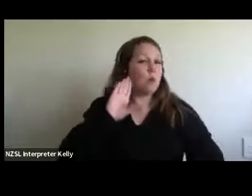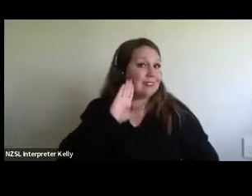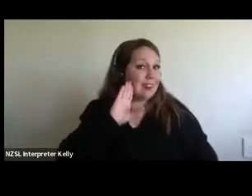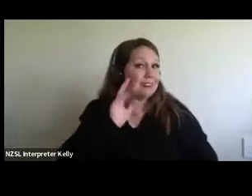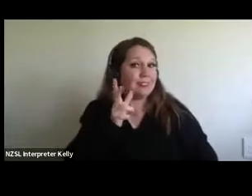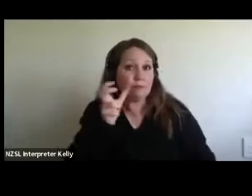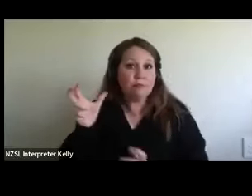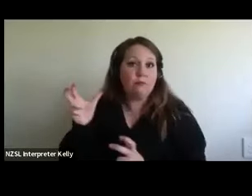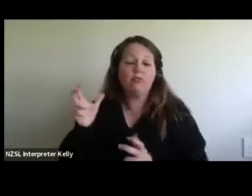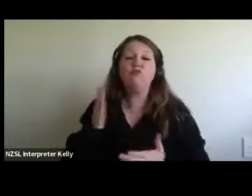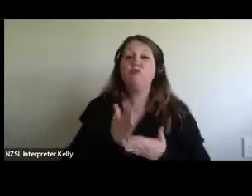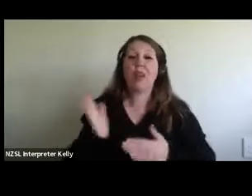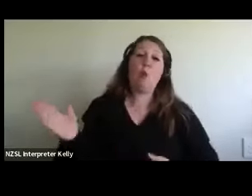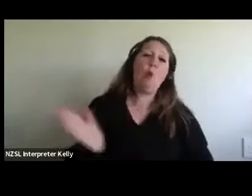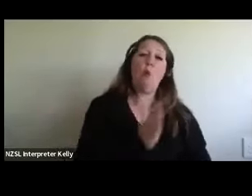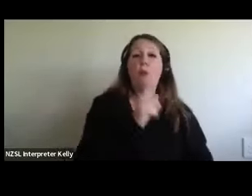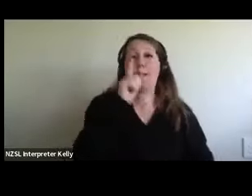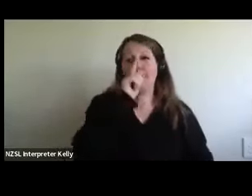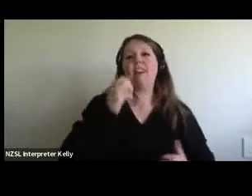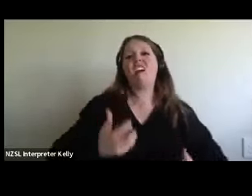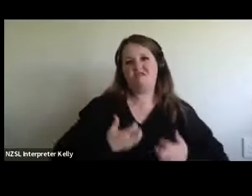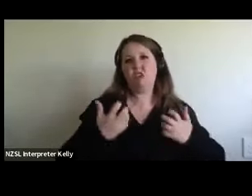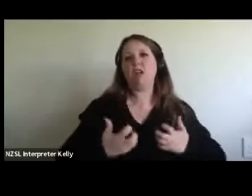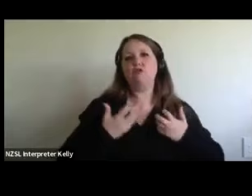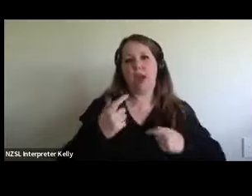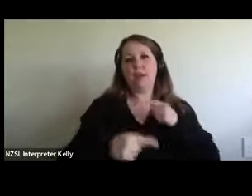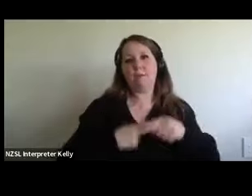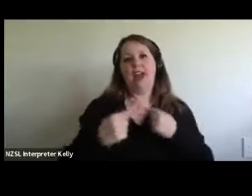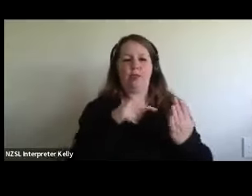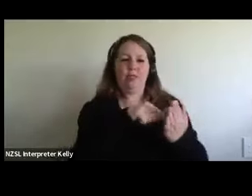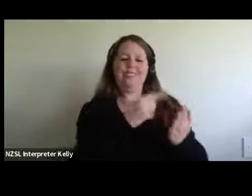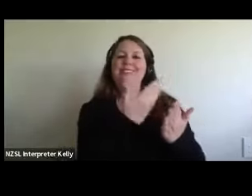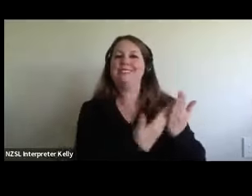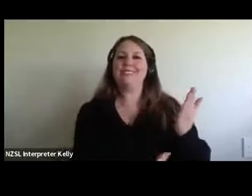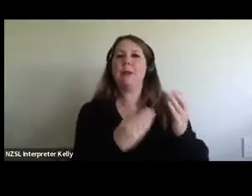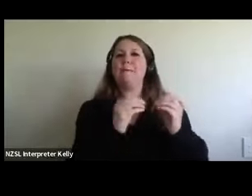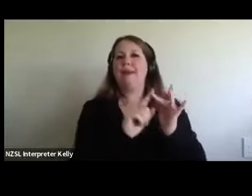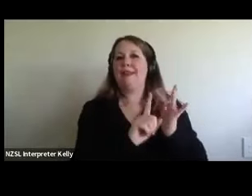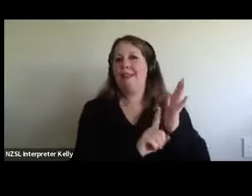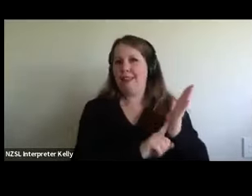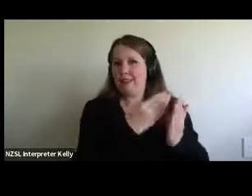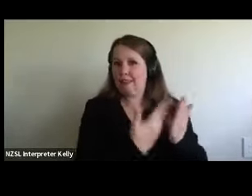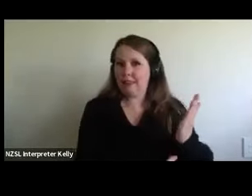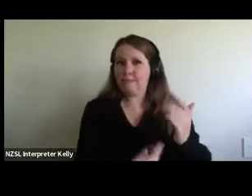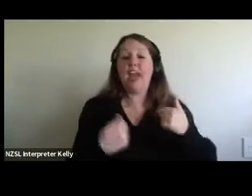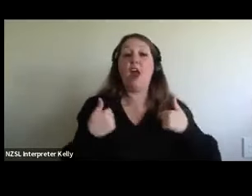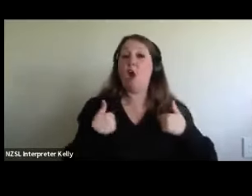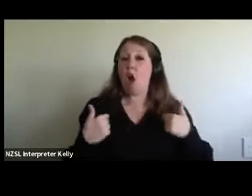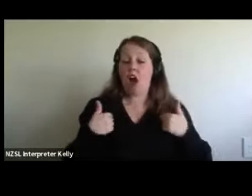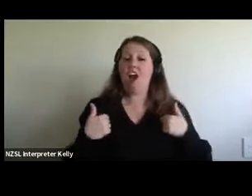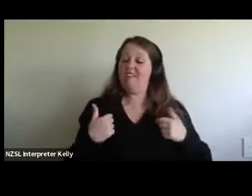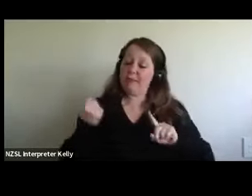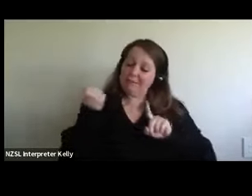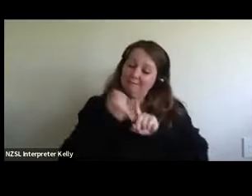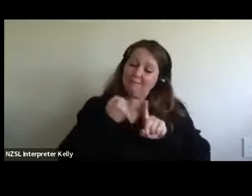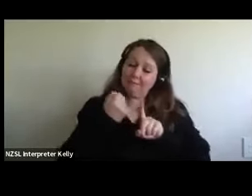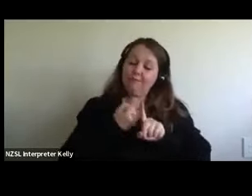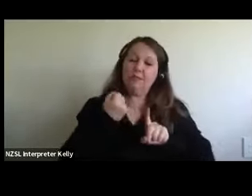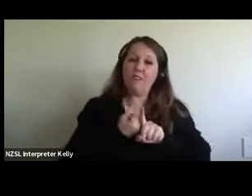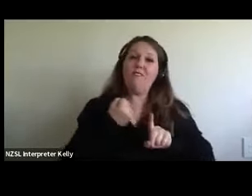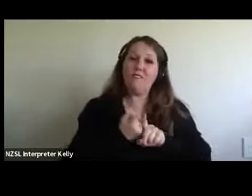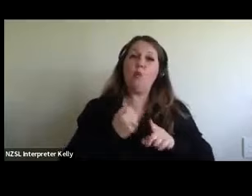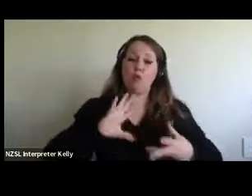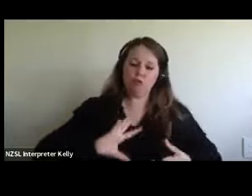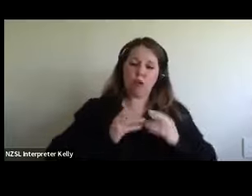bill. And I ask myself, as someone that has been advocating for the creation of accessibility legislation since